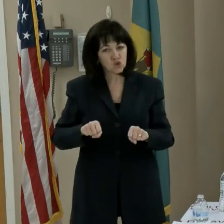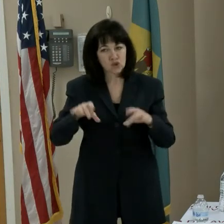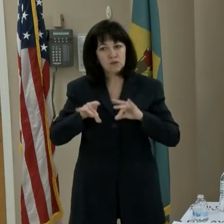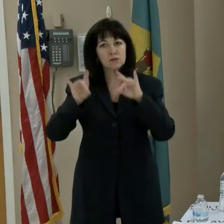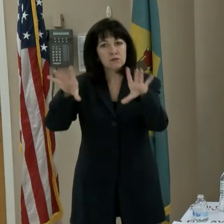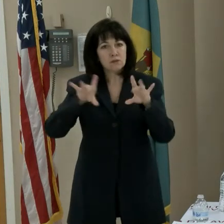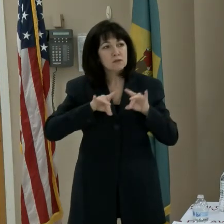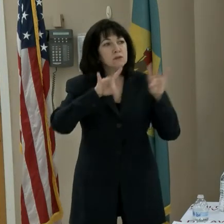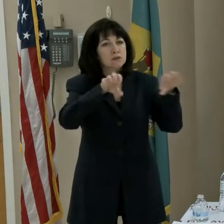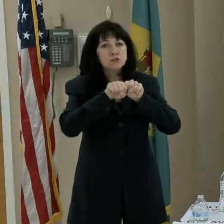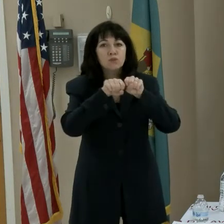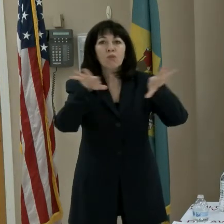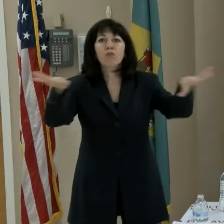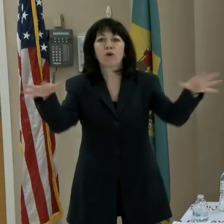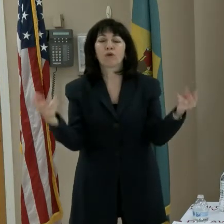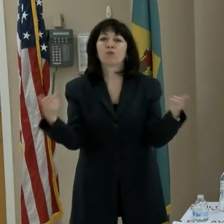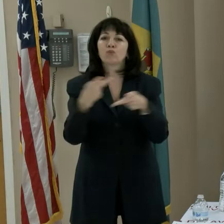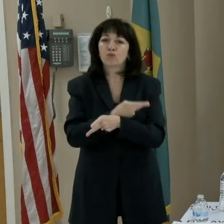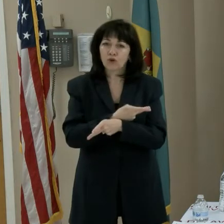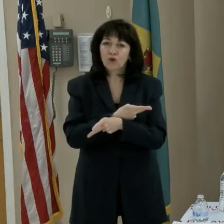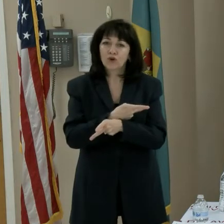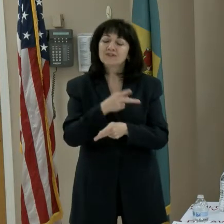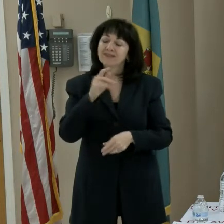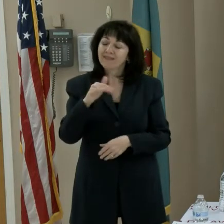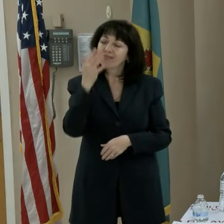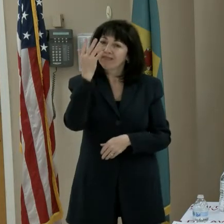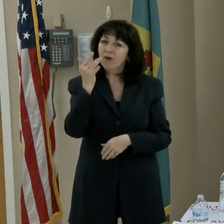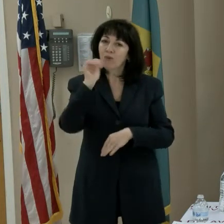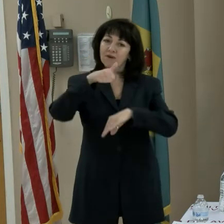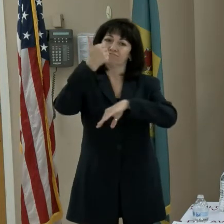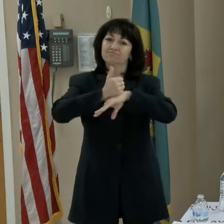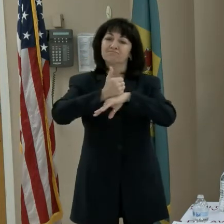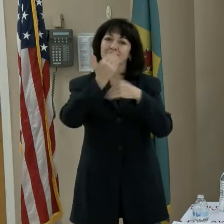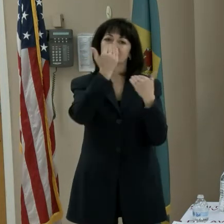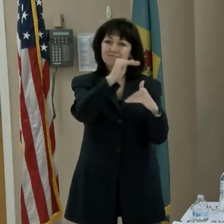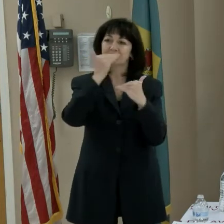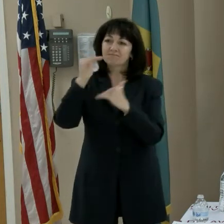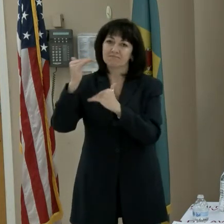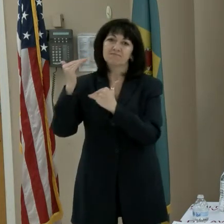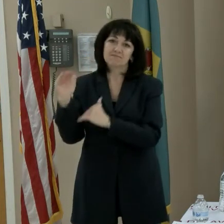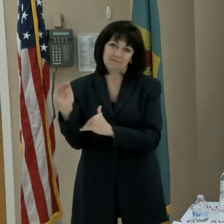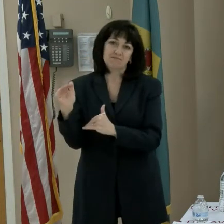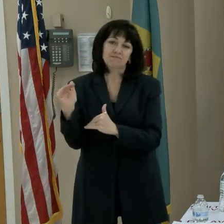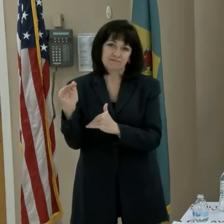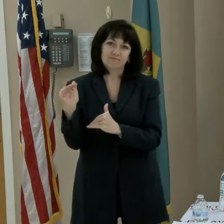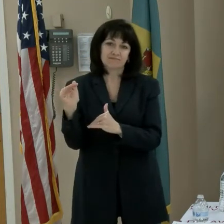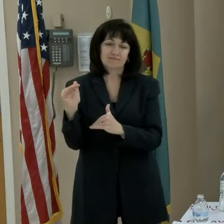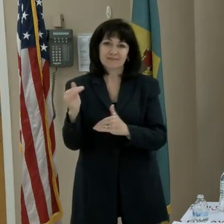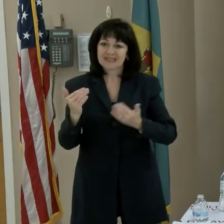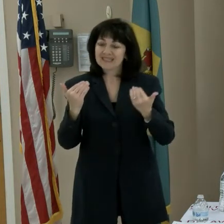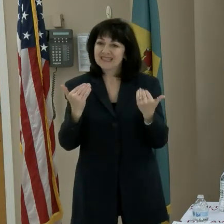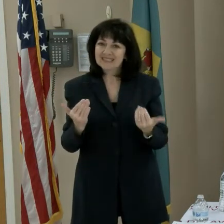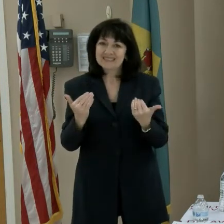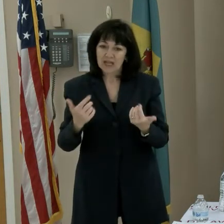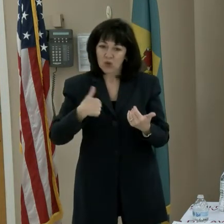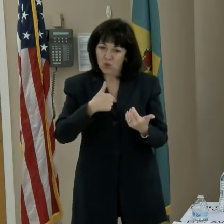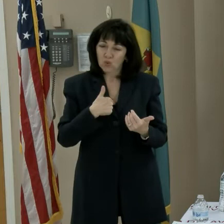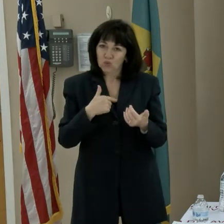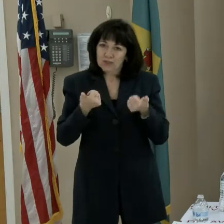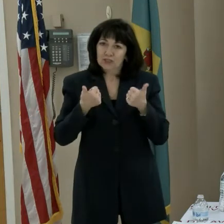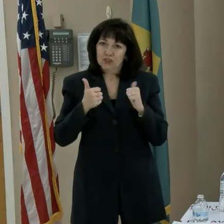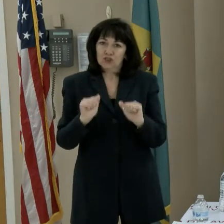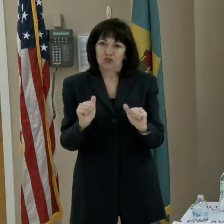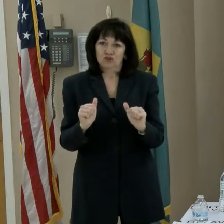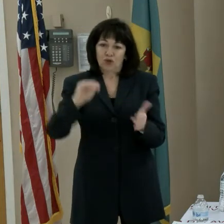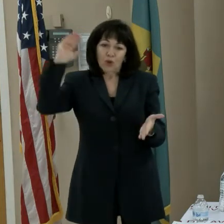why we put in these precautions and public safety measures. We don't have much time left to try to flatten the curve.